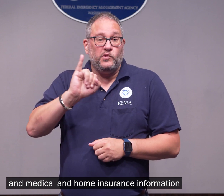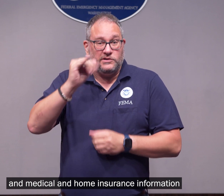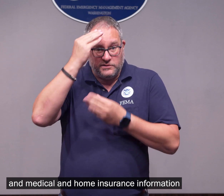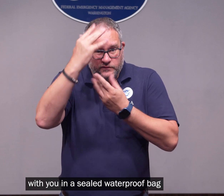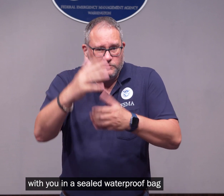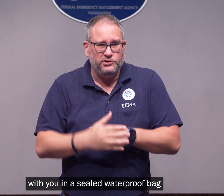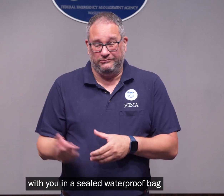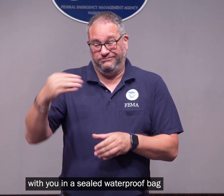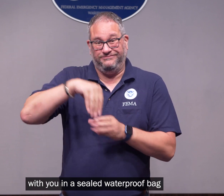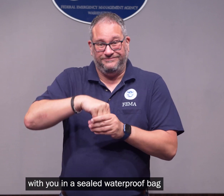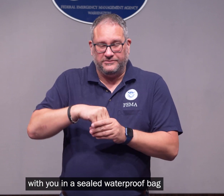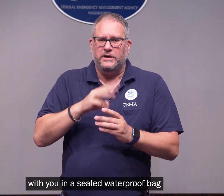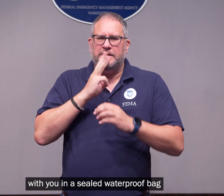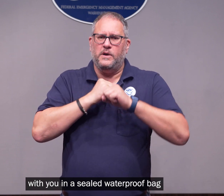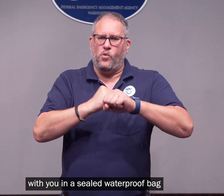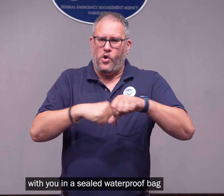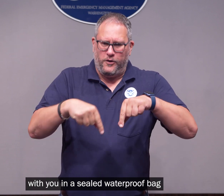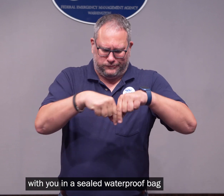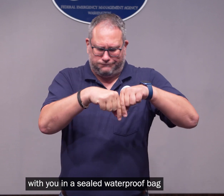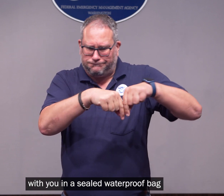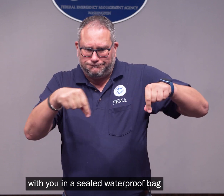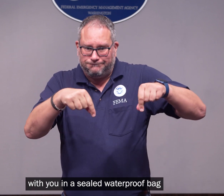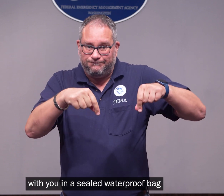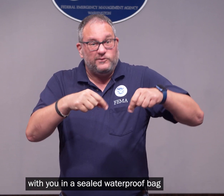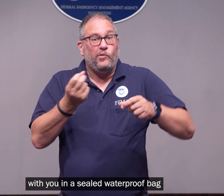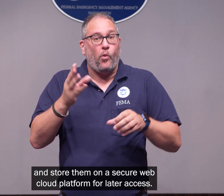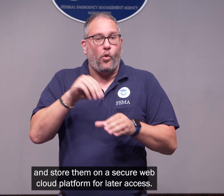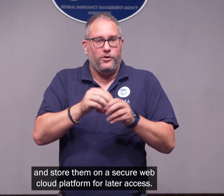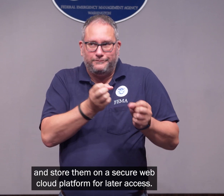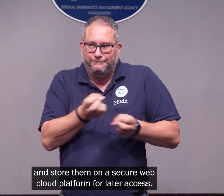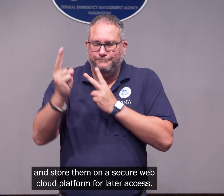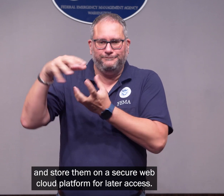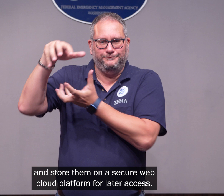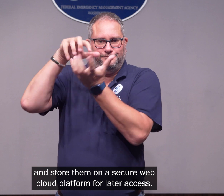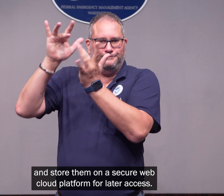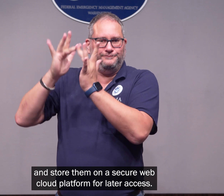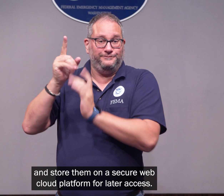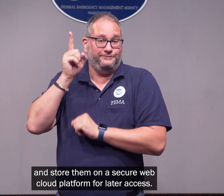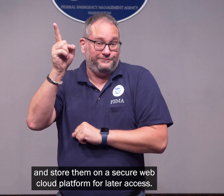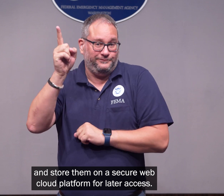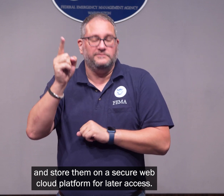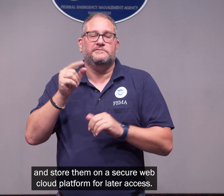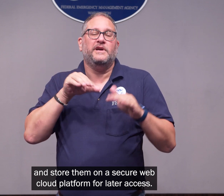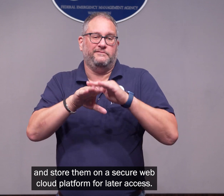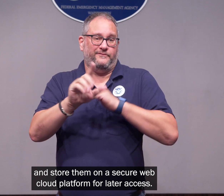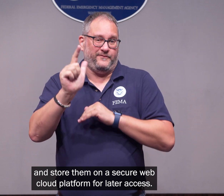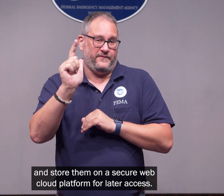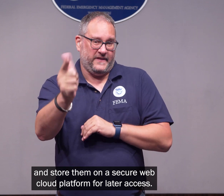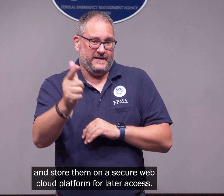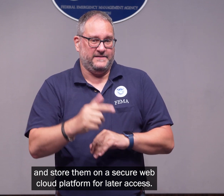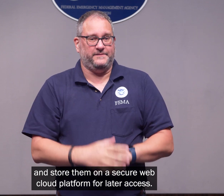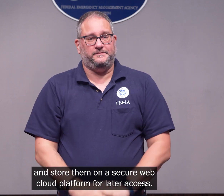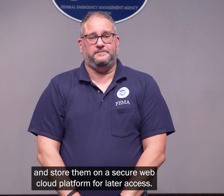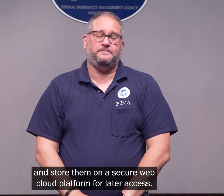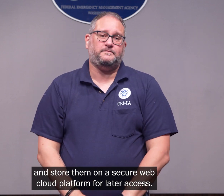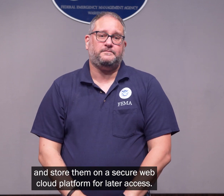information with you in a sealed, waterproof bag and store them on a secure web cloud platform for later